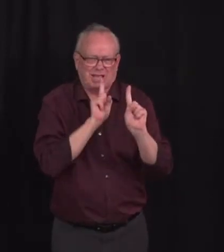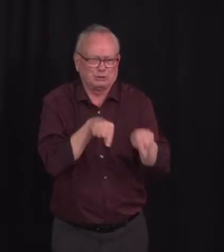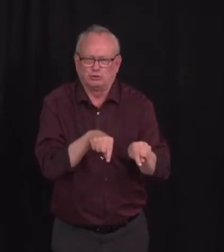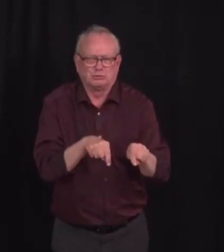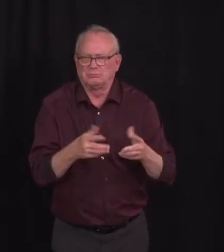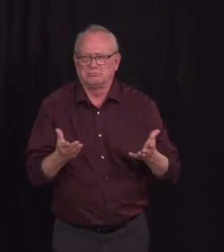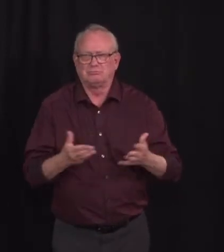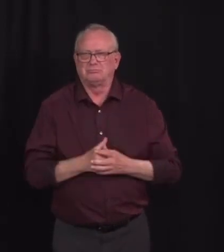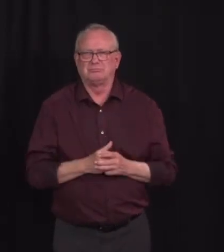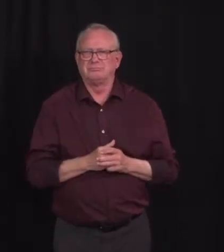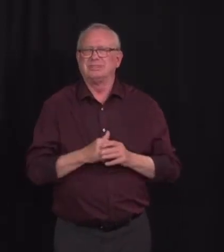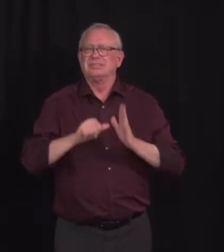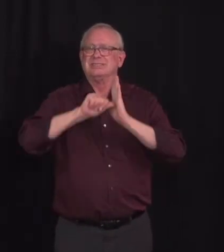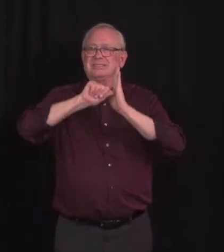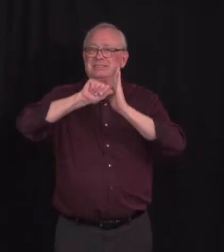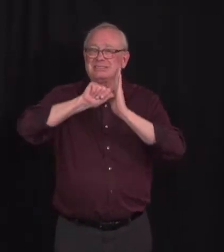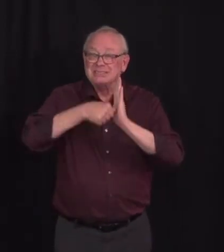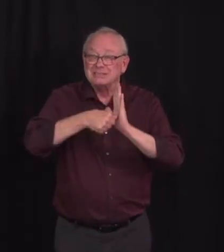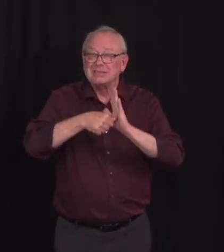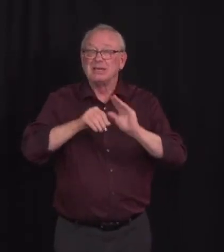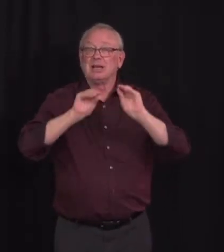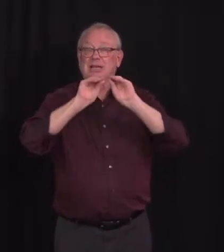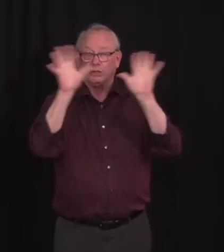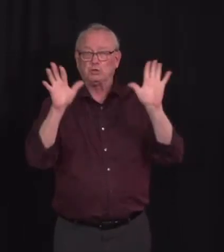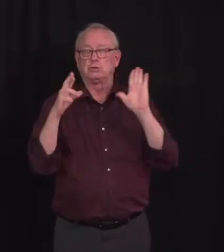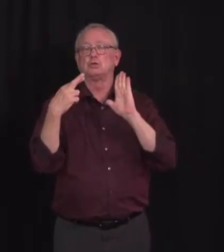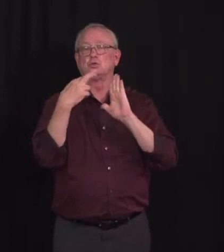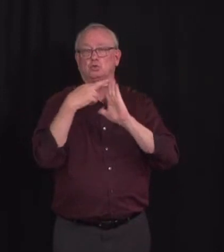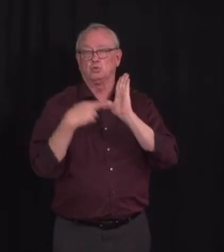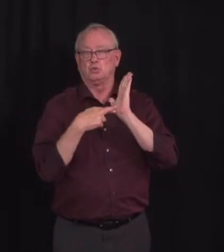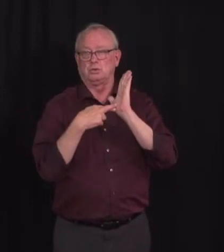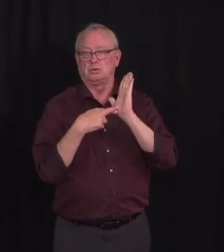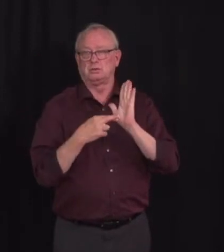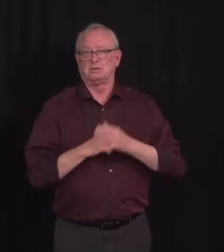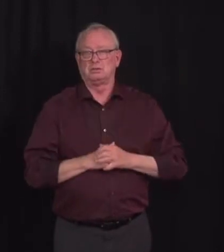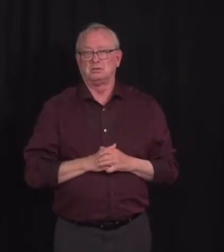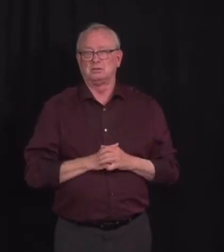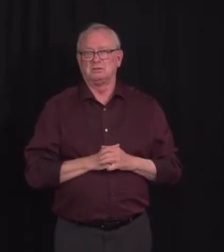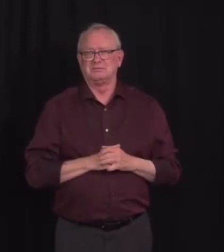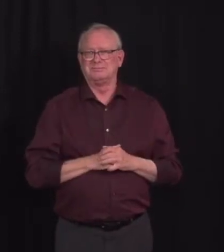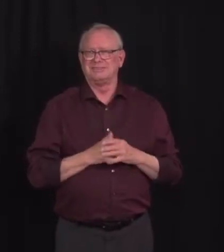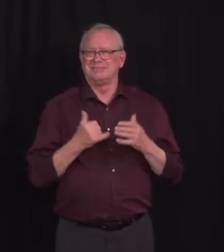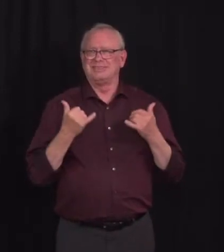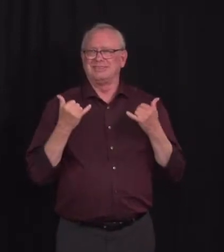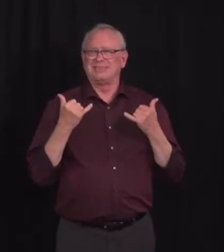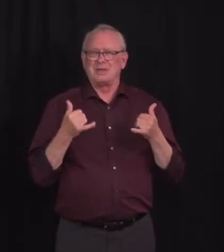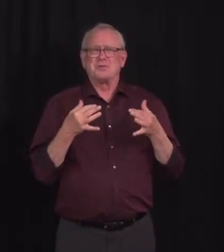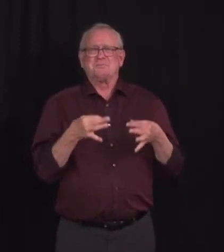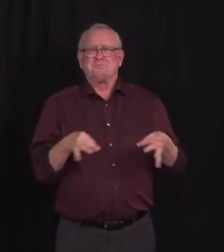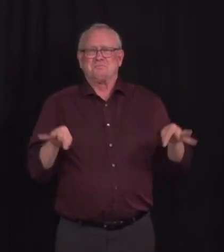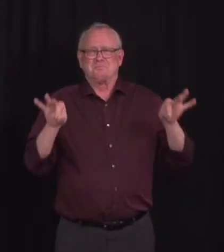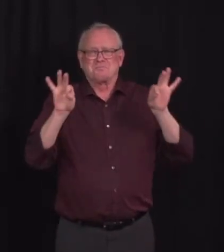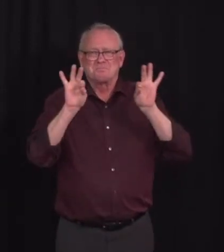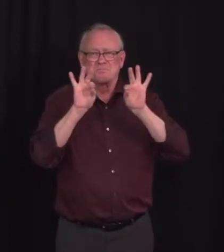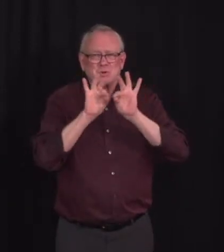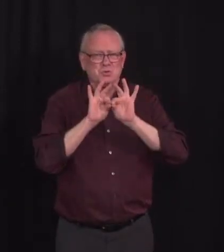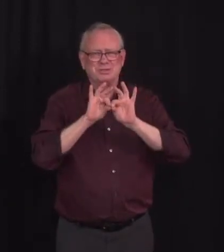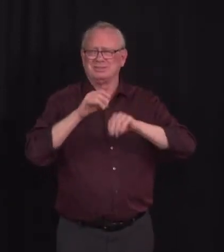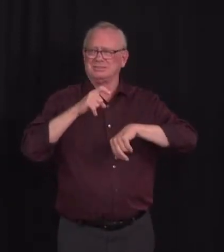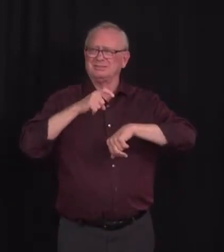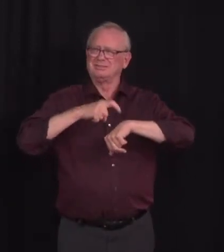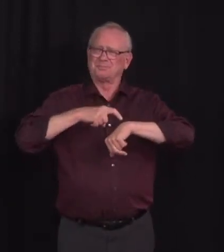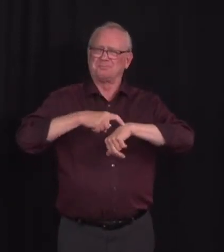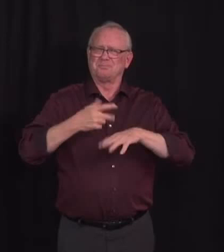rules are. And for all of us, this is a really critical time right now. And so I recognize that there